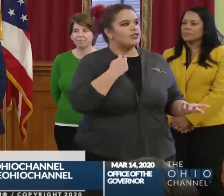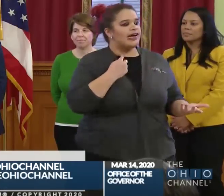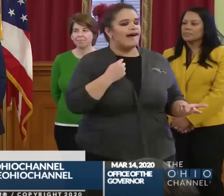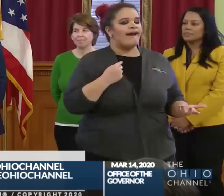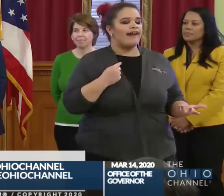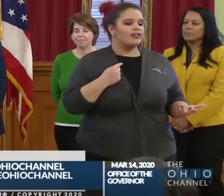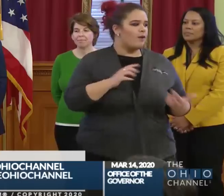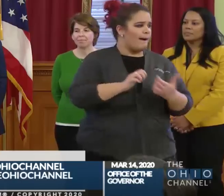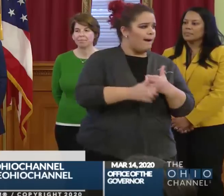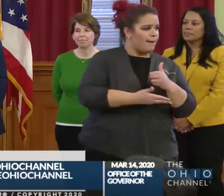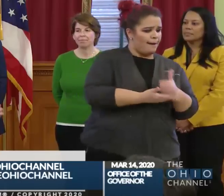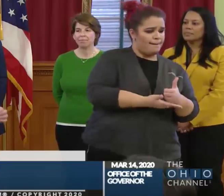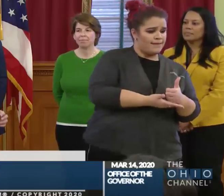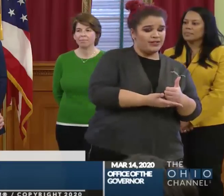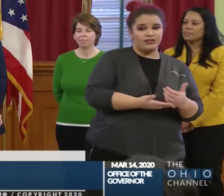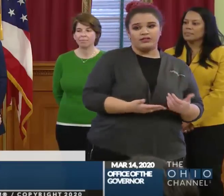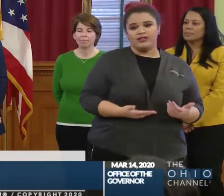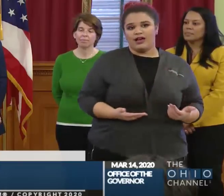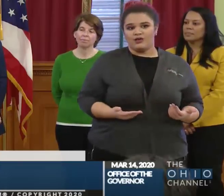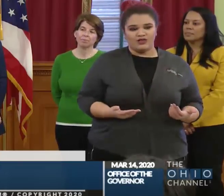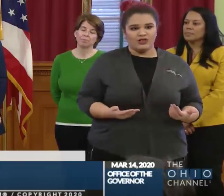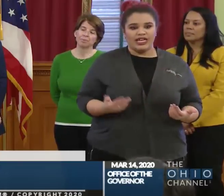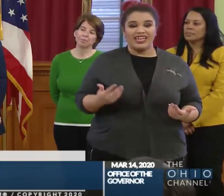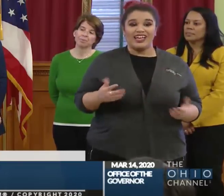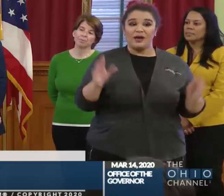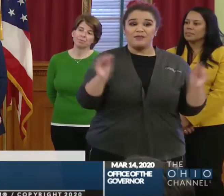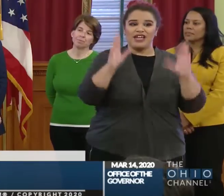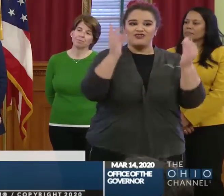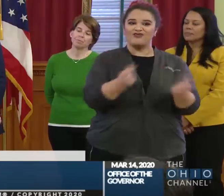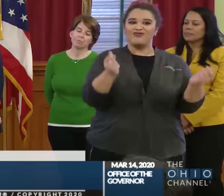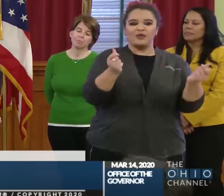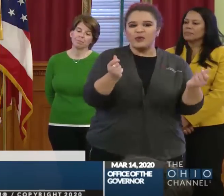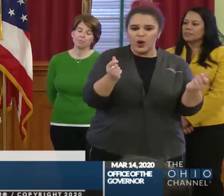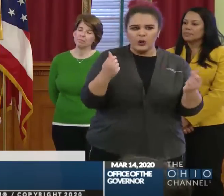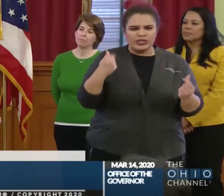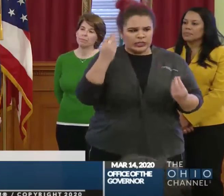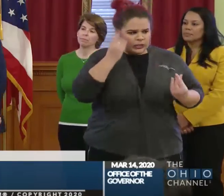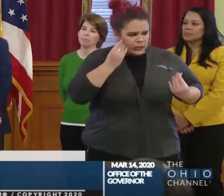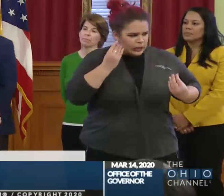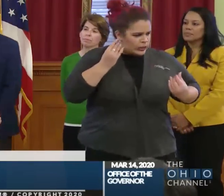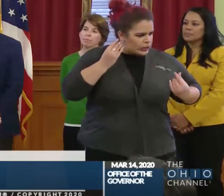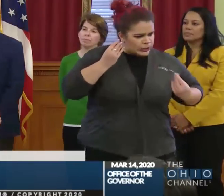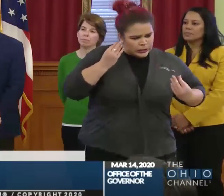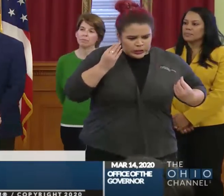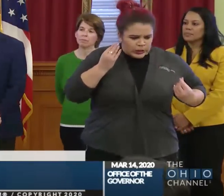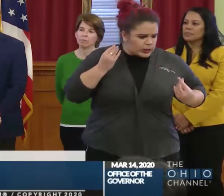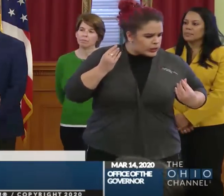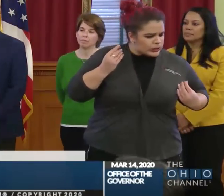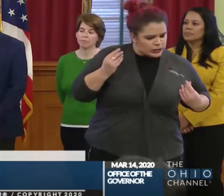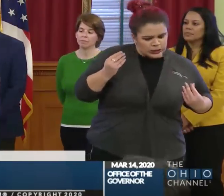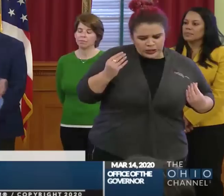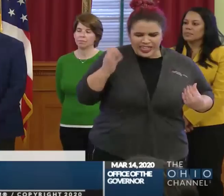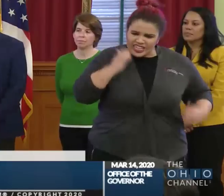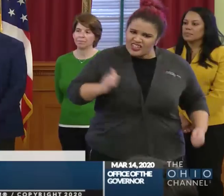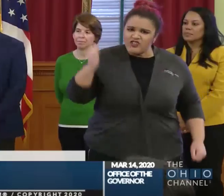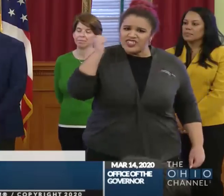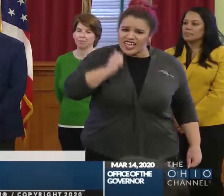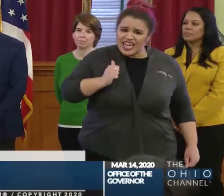it, but it's certainly something that we have to try to look at and work on every single day. And a number of members of our